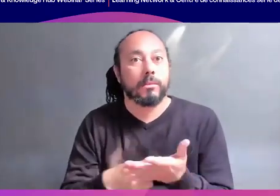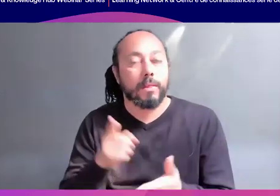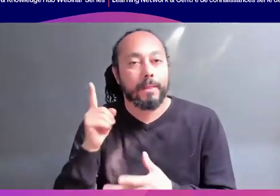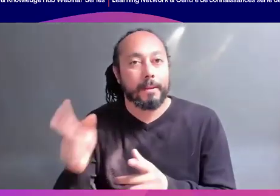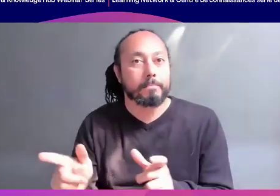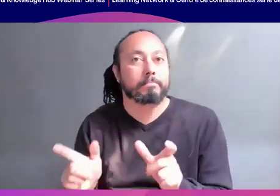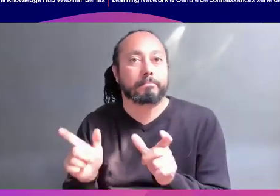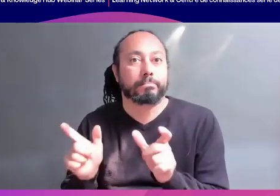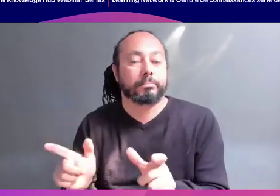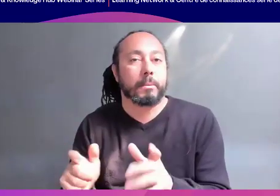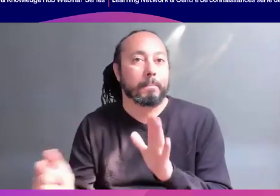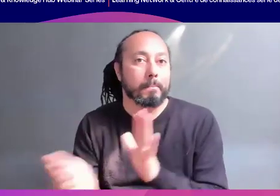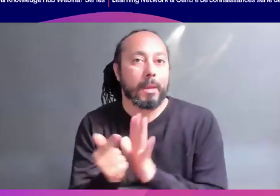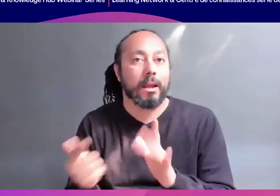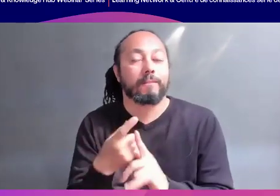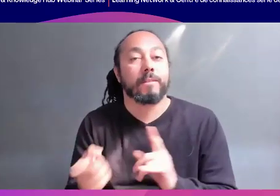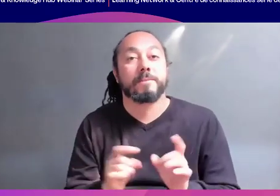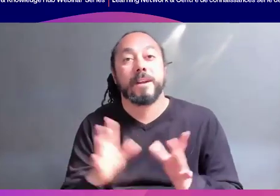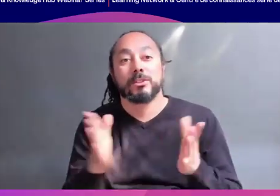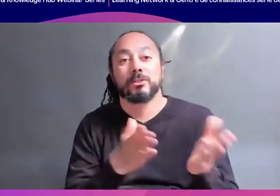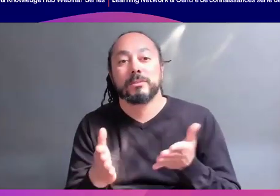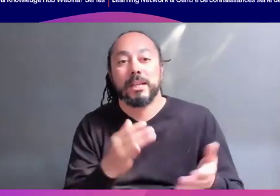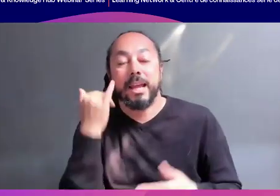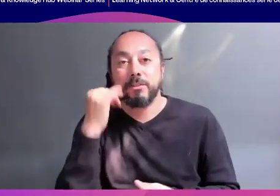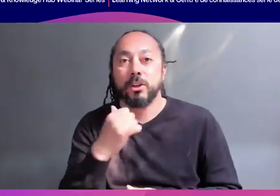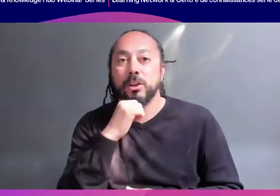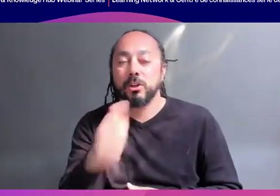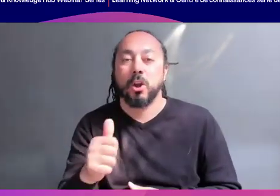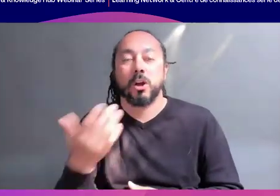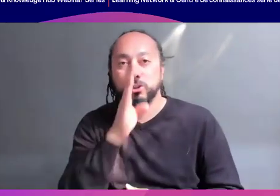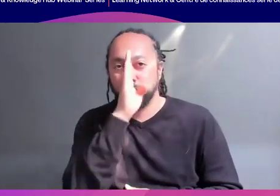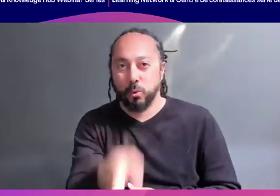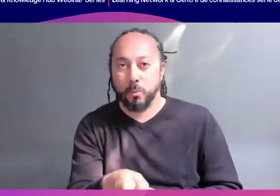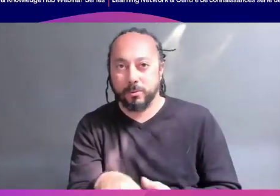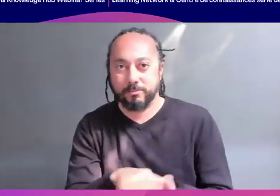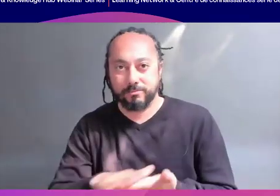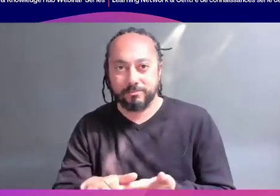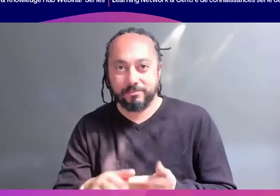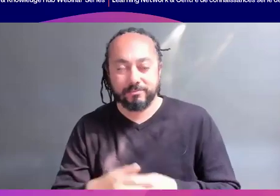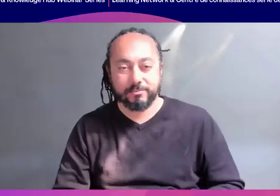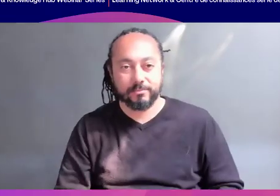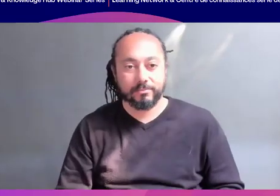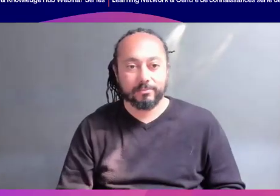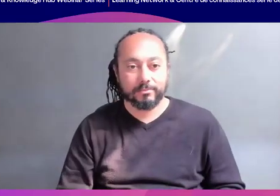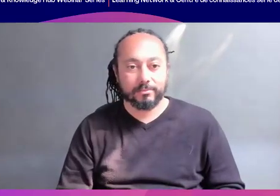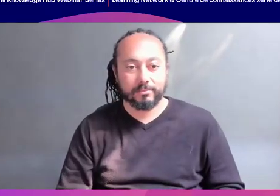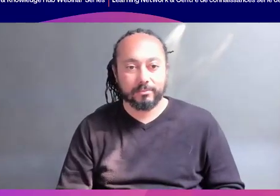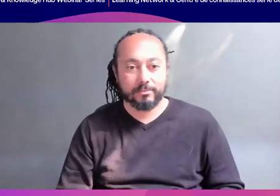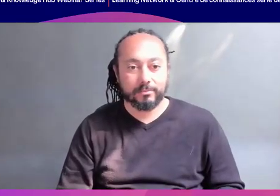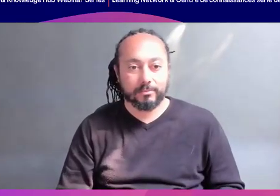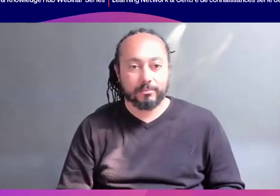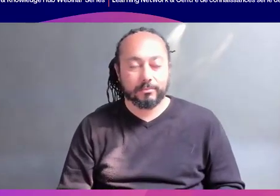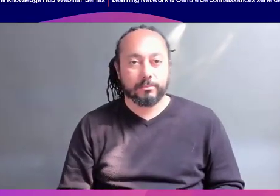from violence services if they are not completely sober. And that is